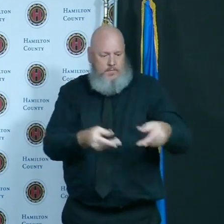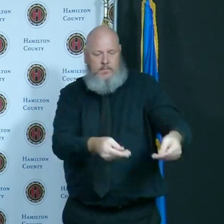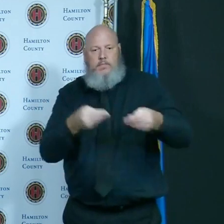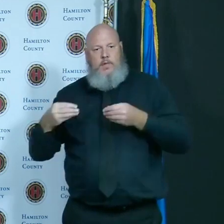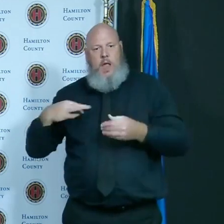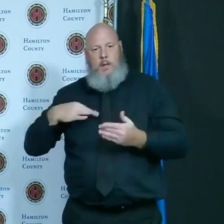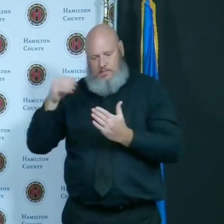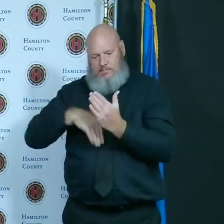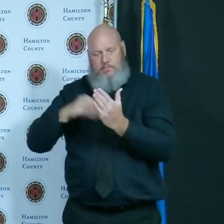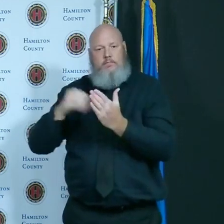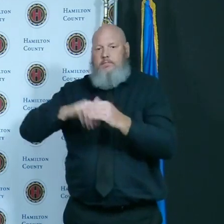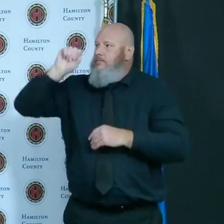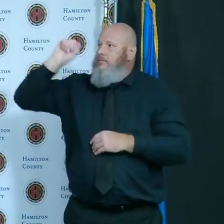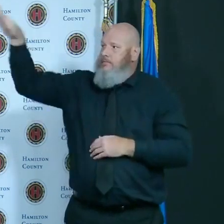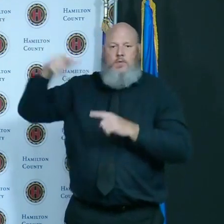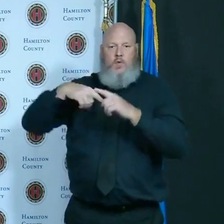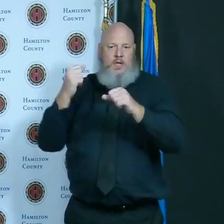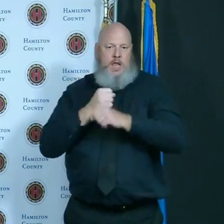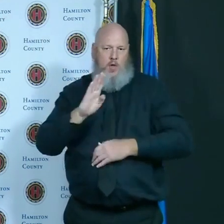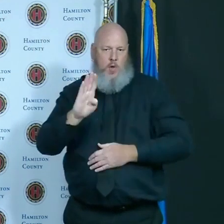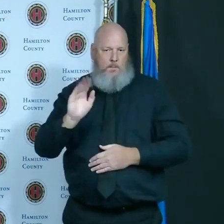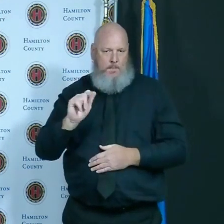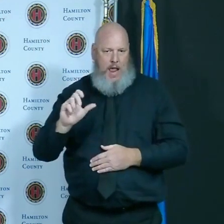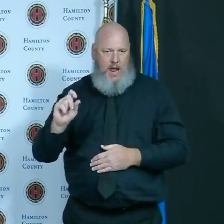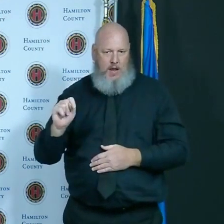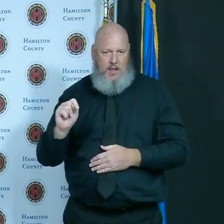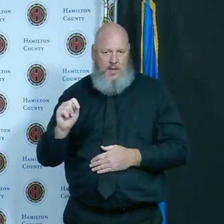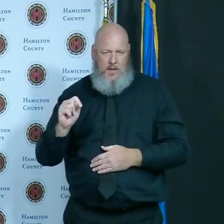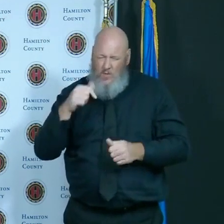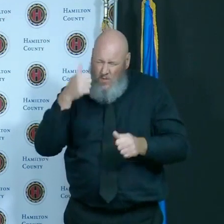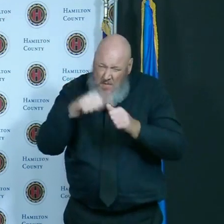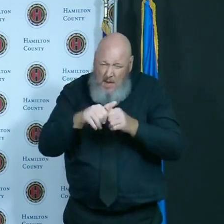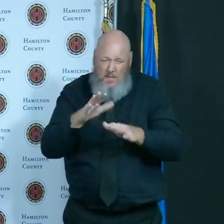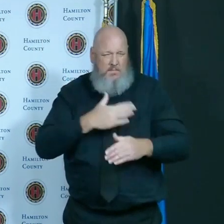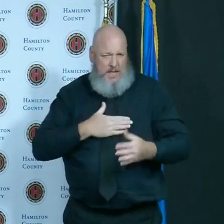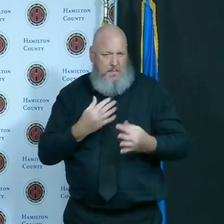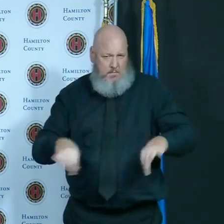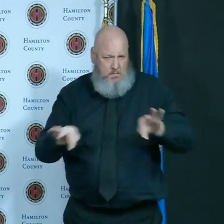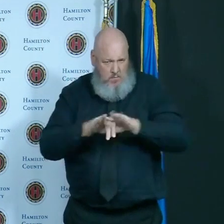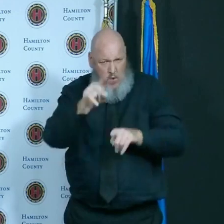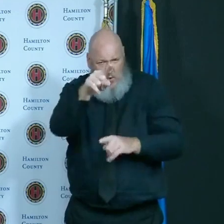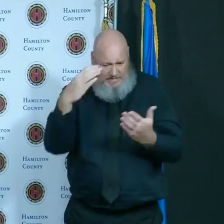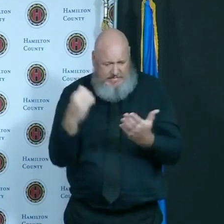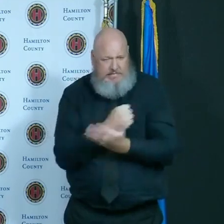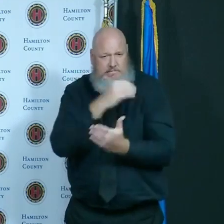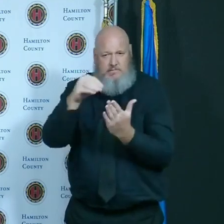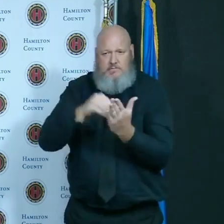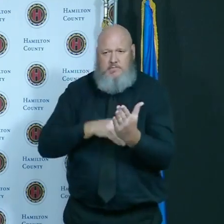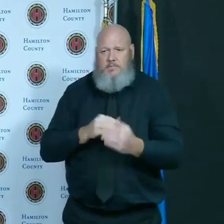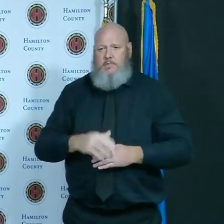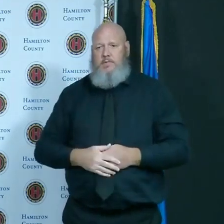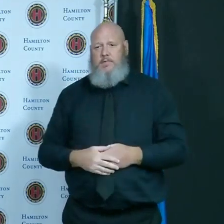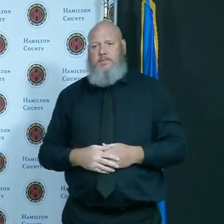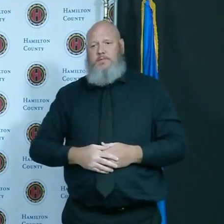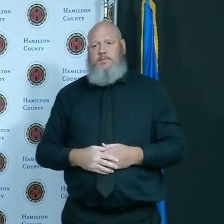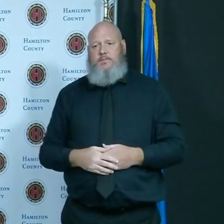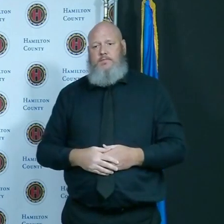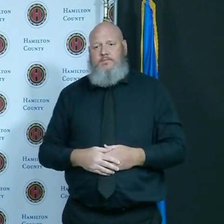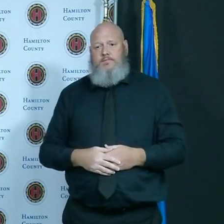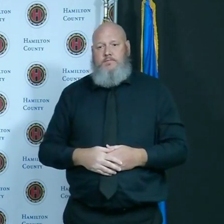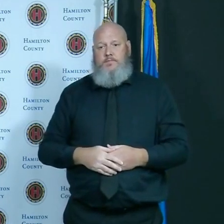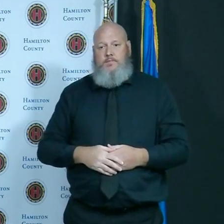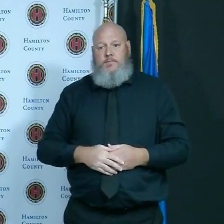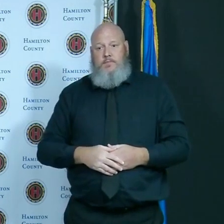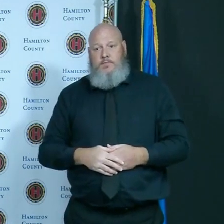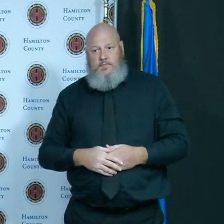so please remember to vote. I'm going to give you a couple of dates because I was struck by these dates myself and how quickly this is approaching. So